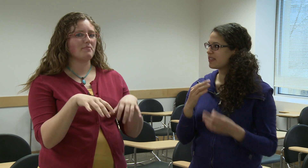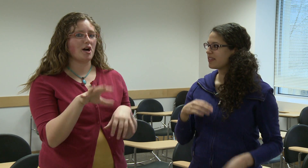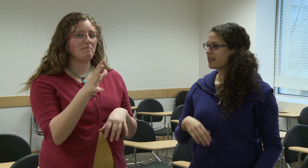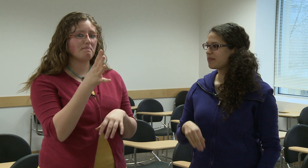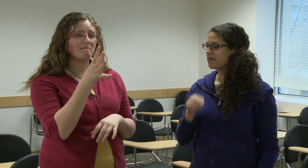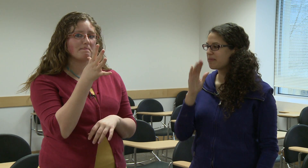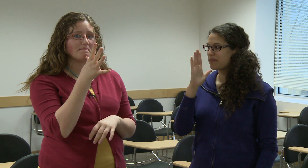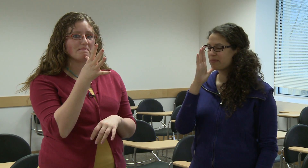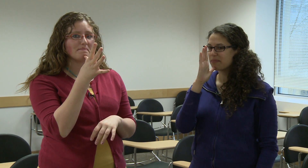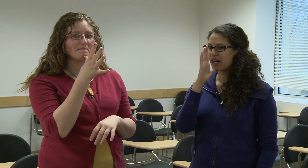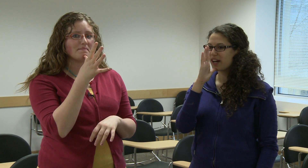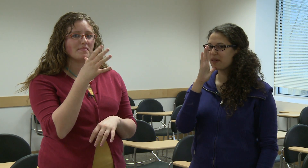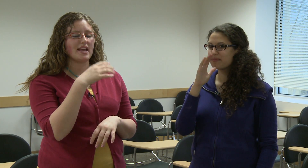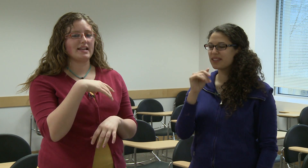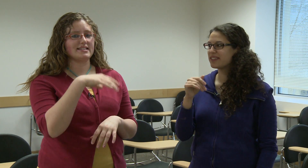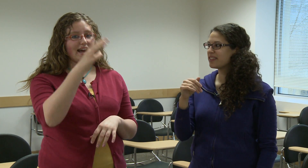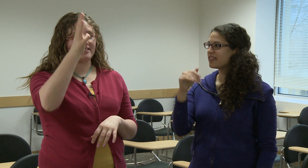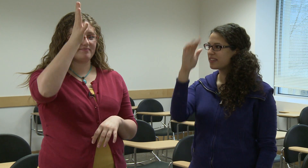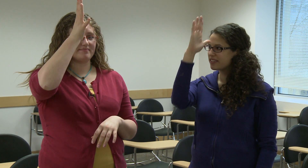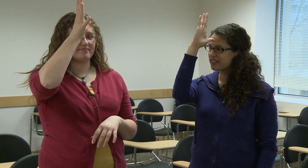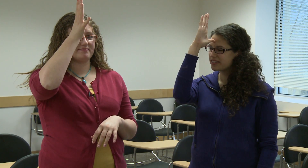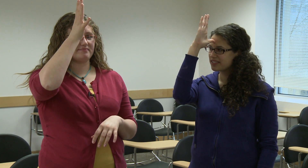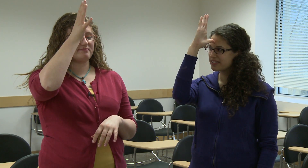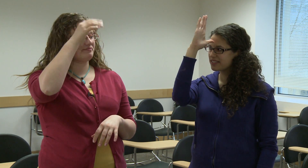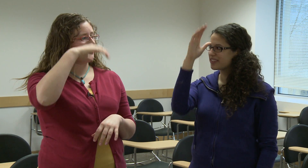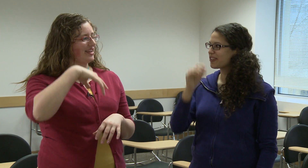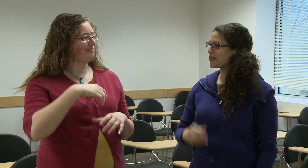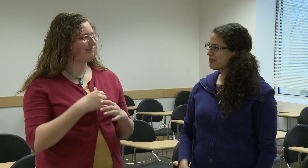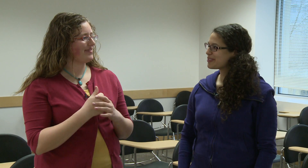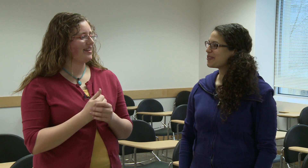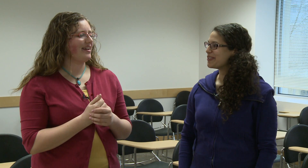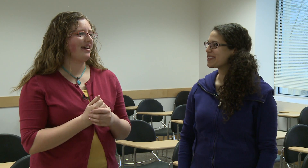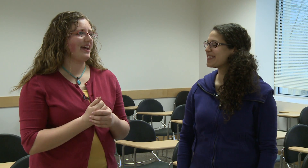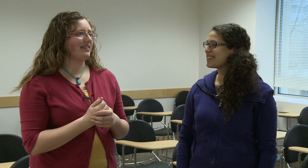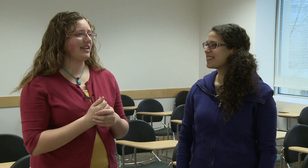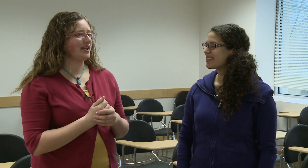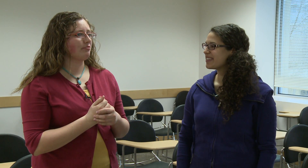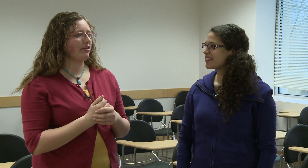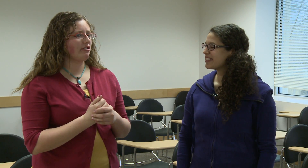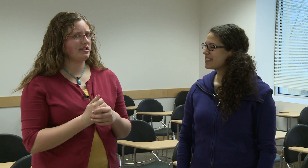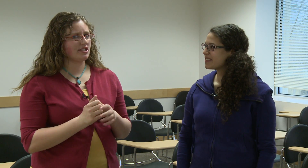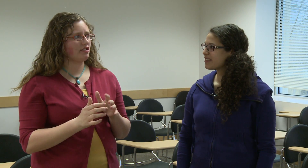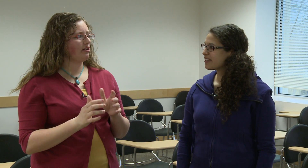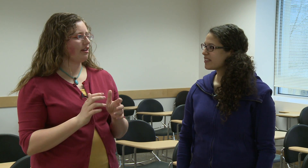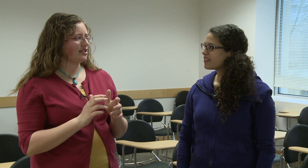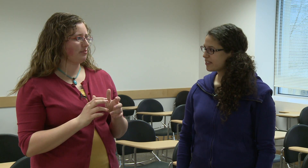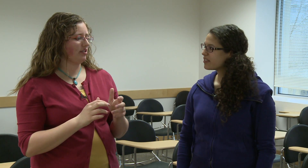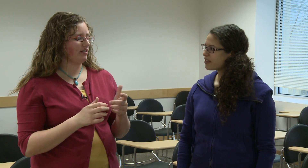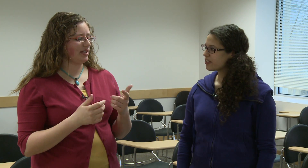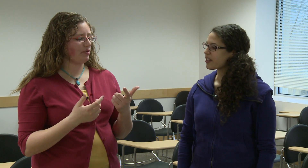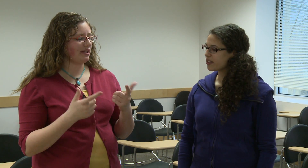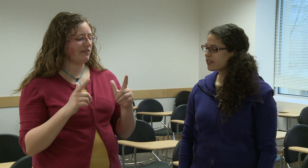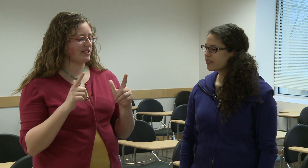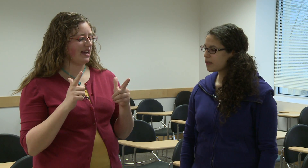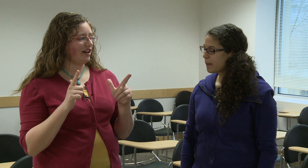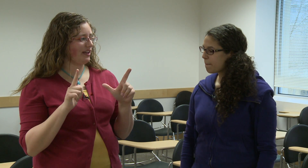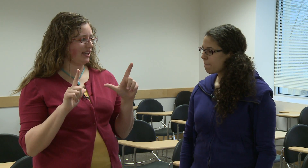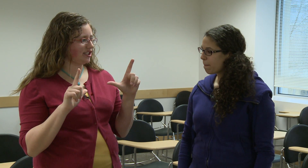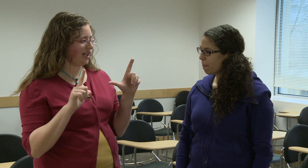mom, and dad. Yep. Cool. And then brother and sister are similar. They both have this L hand shape